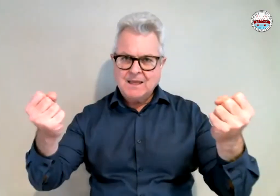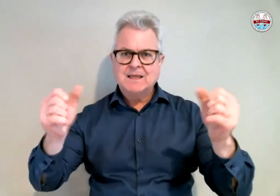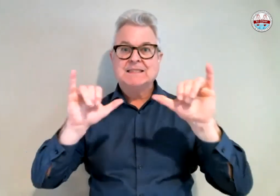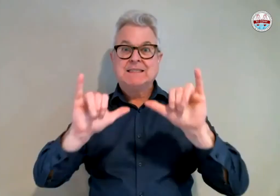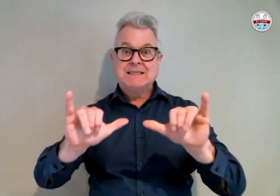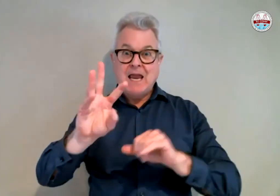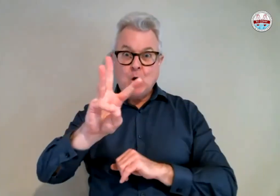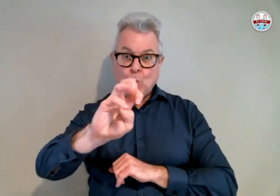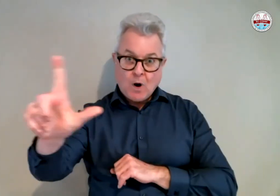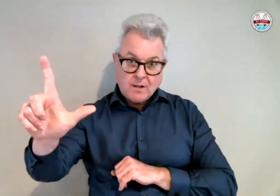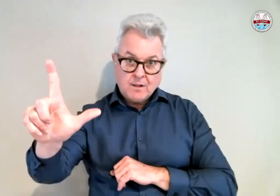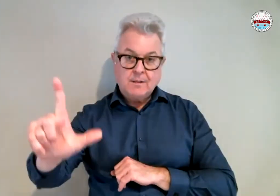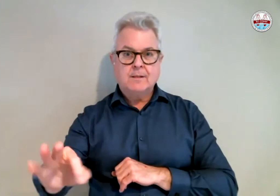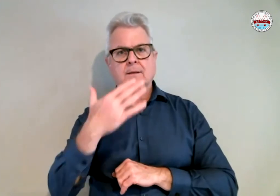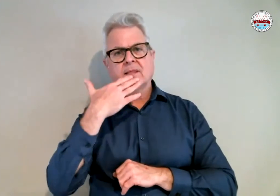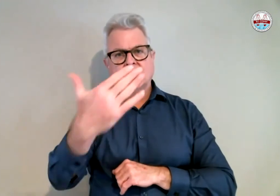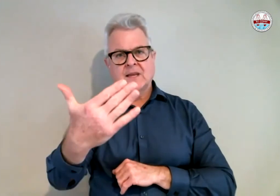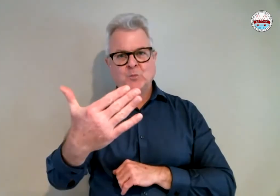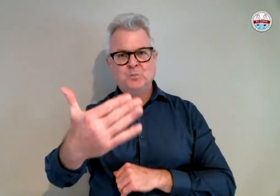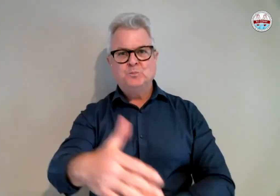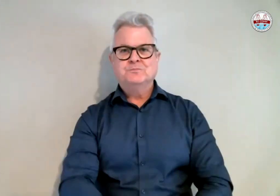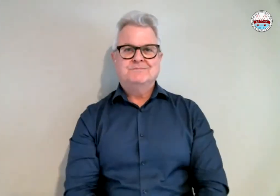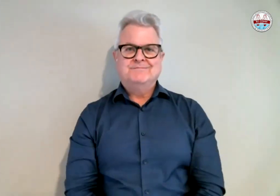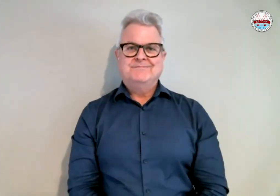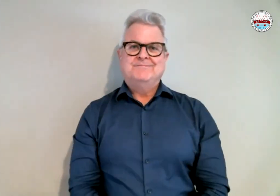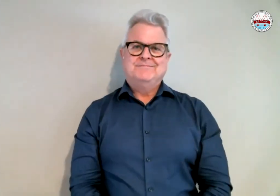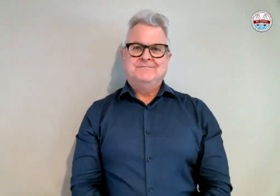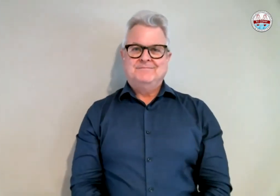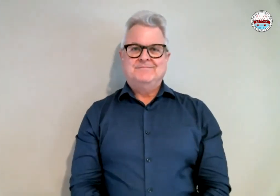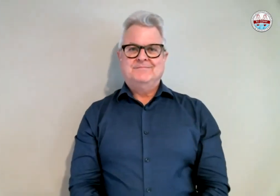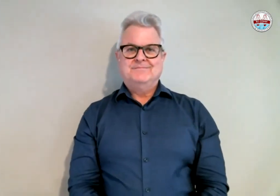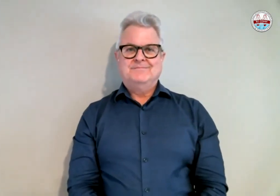Stay healthy, stay well, and thank you.